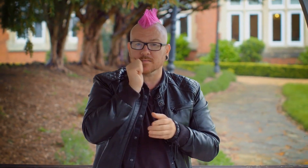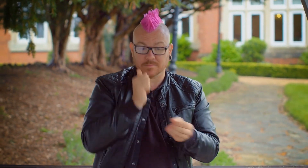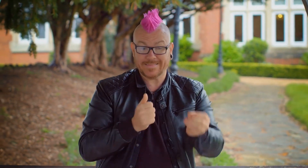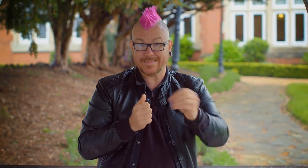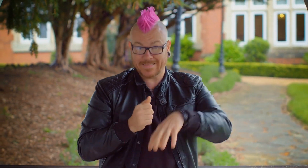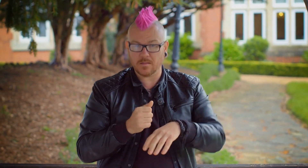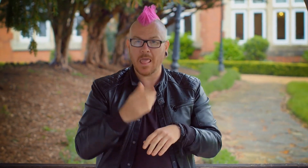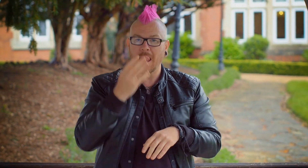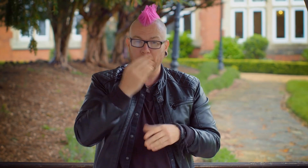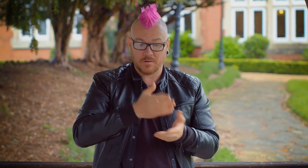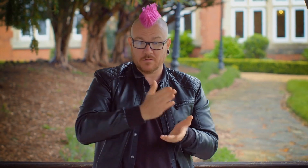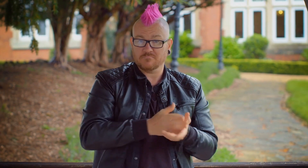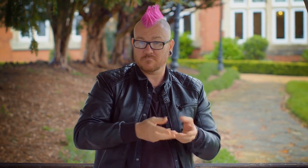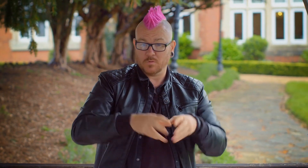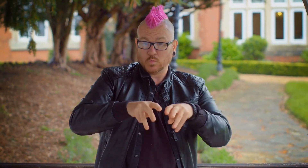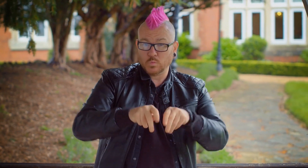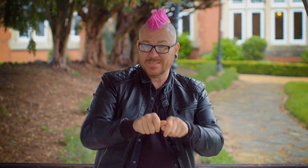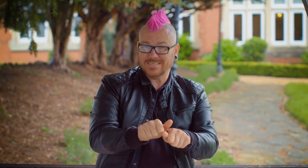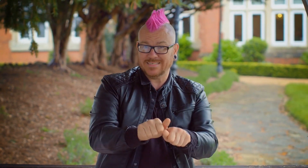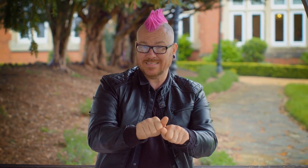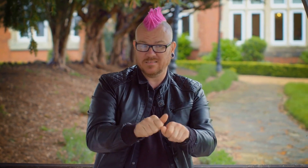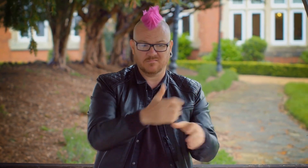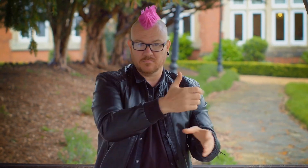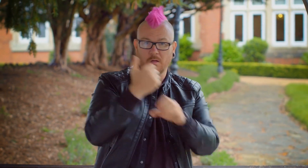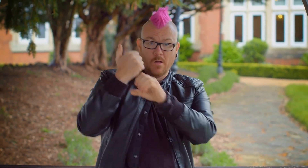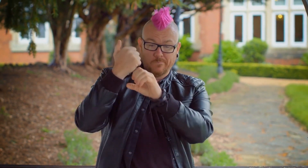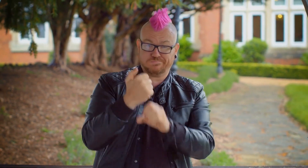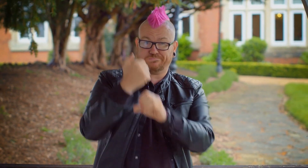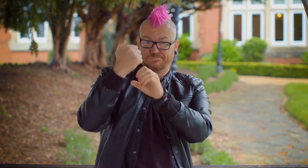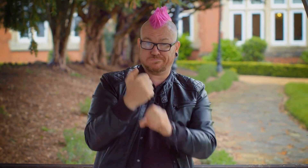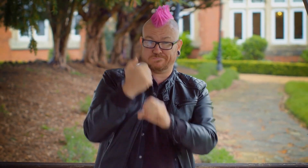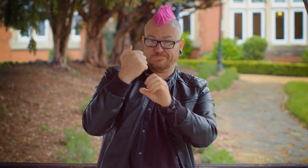walnuts, squeeze in some lemon juice and blend it all together.